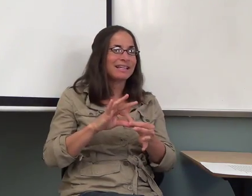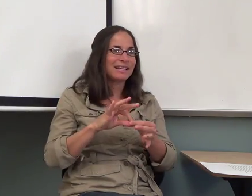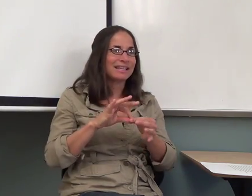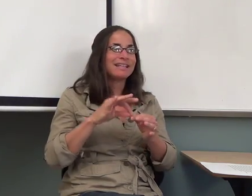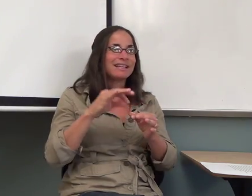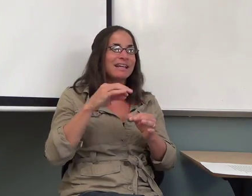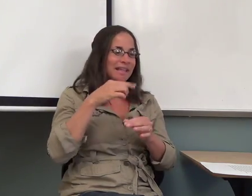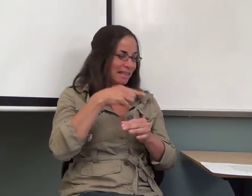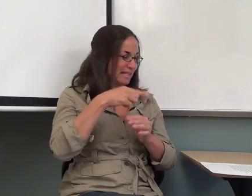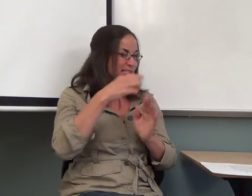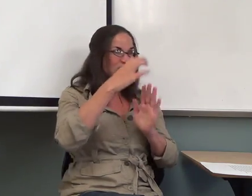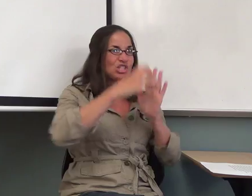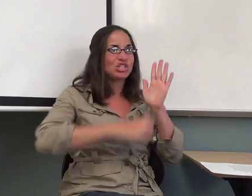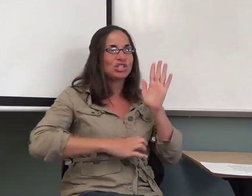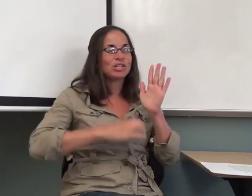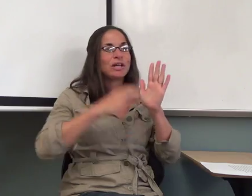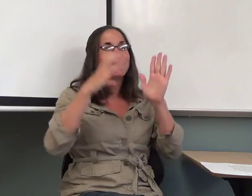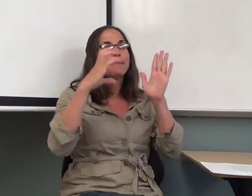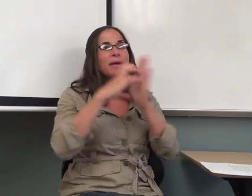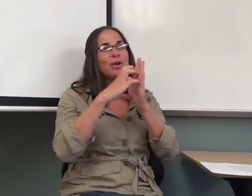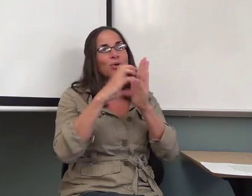ideas. I just broke it down by Yeah, you did. sentences. Yes.